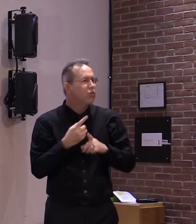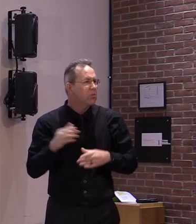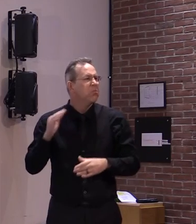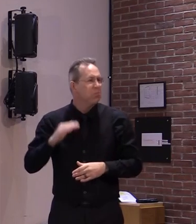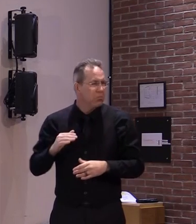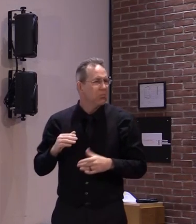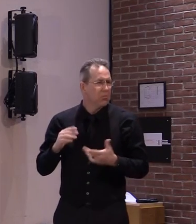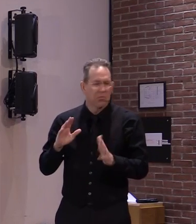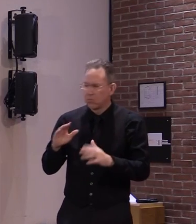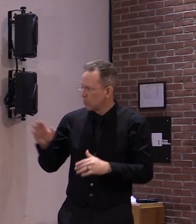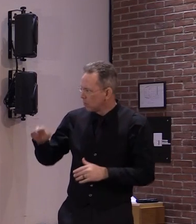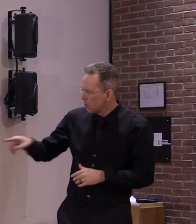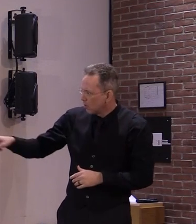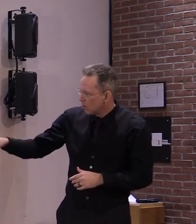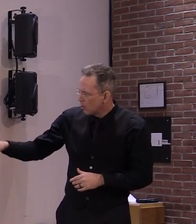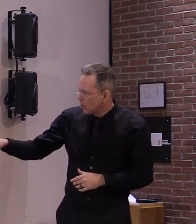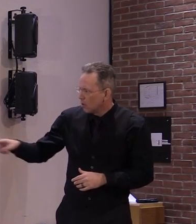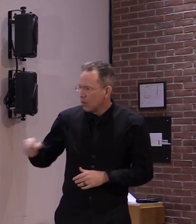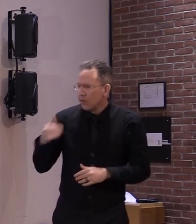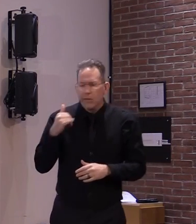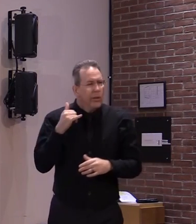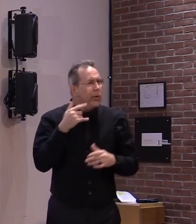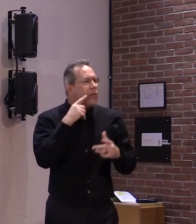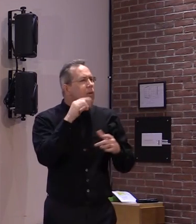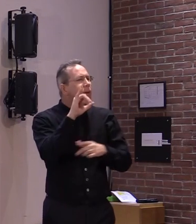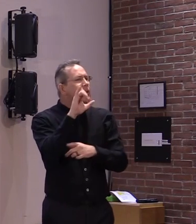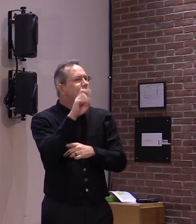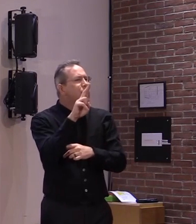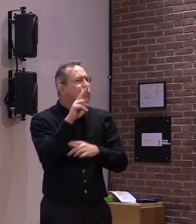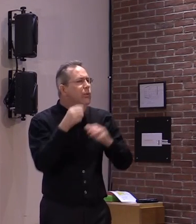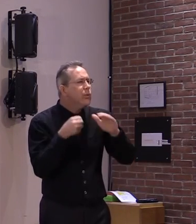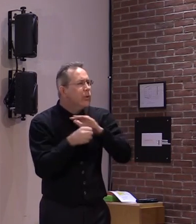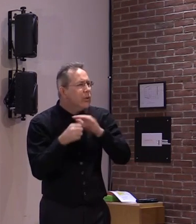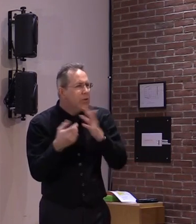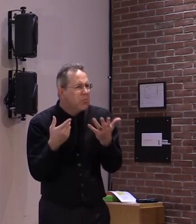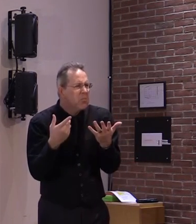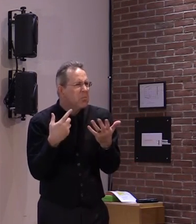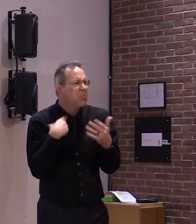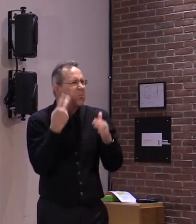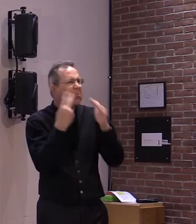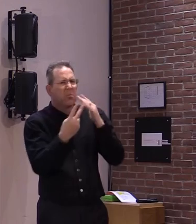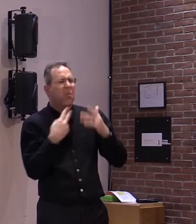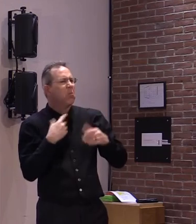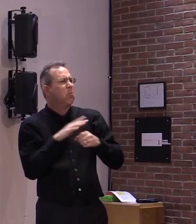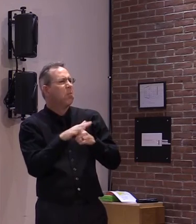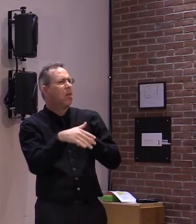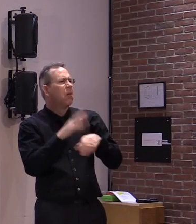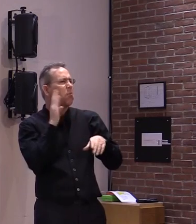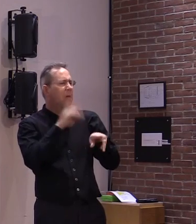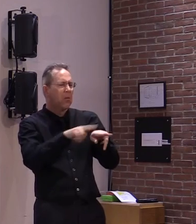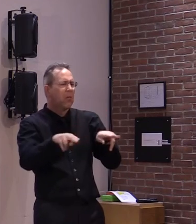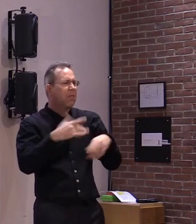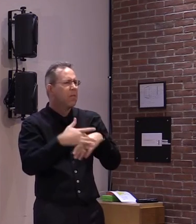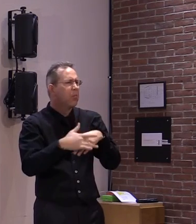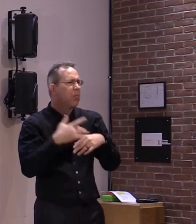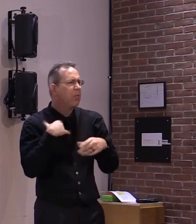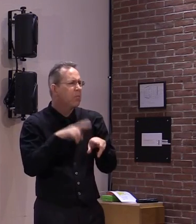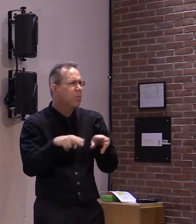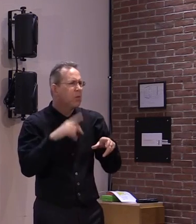to come. And right now, our forecasts are showing that we have plenty of resources to treat those who might need